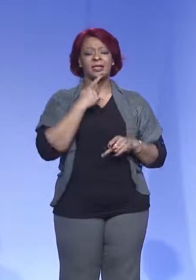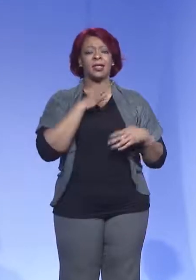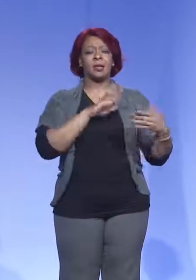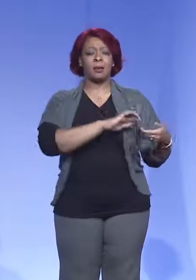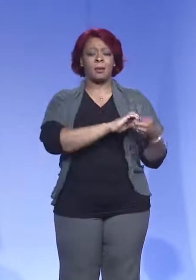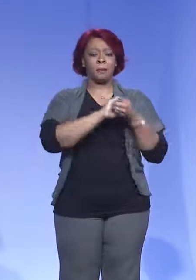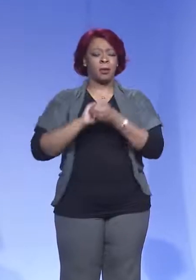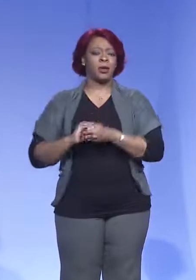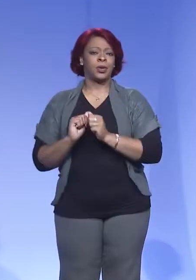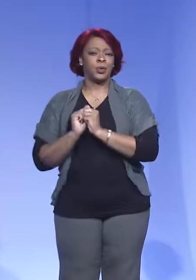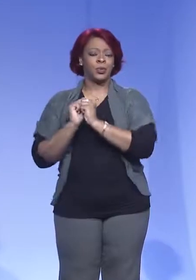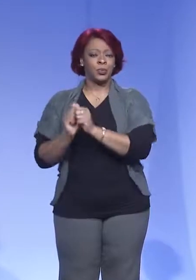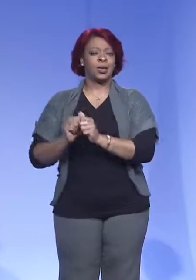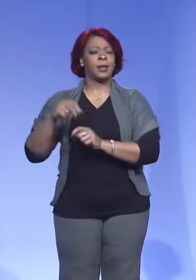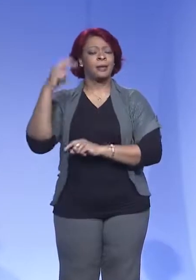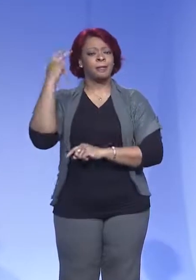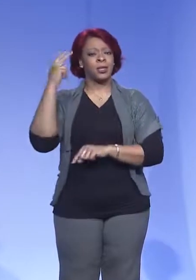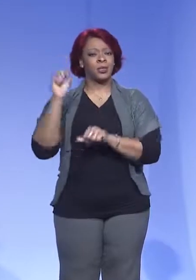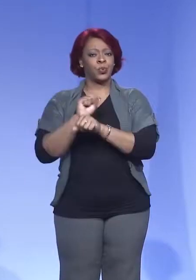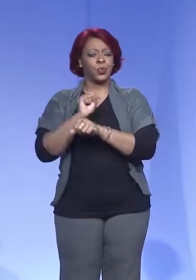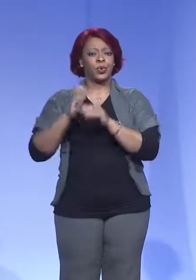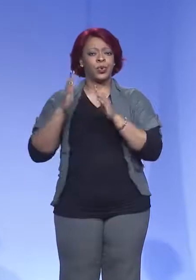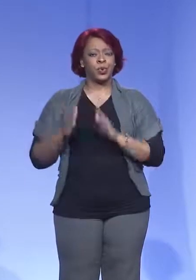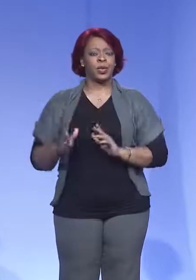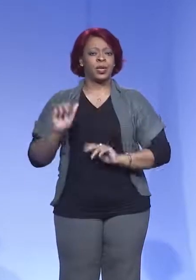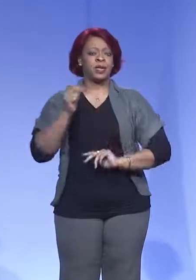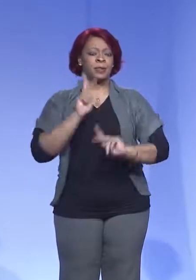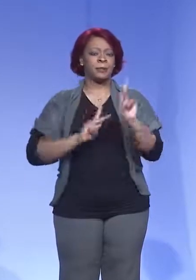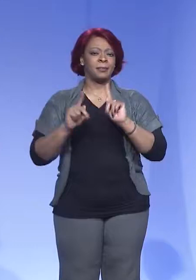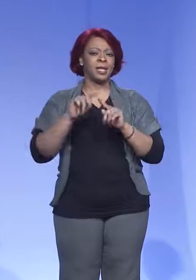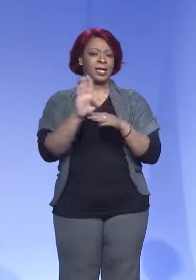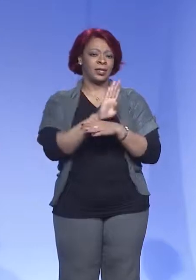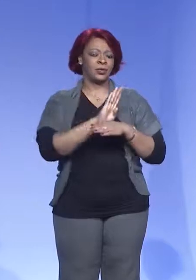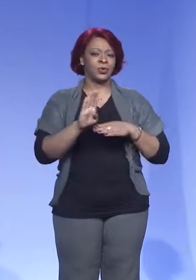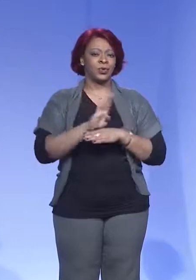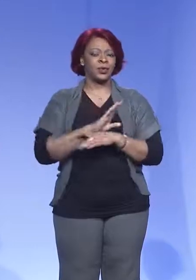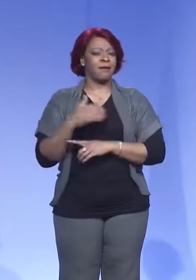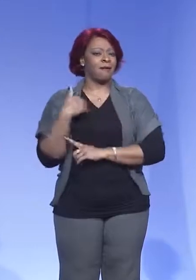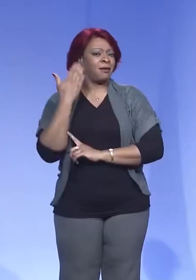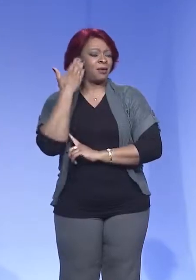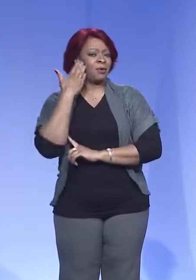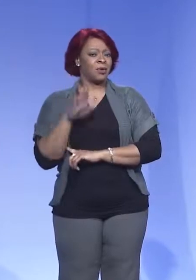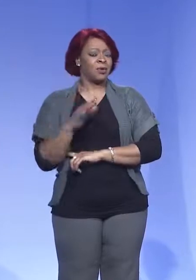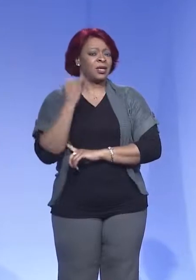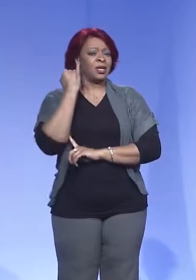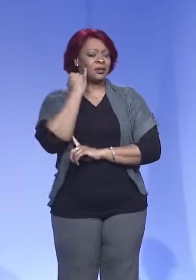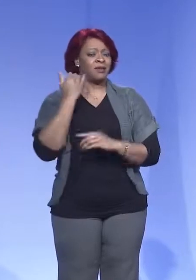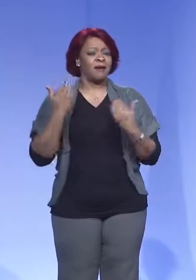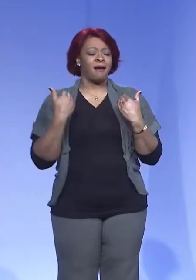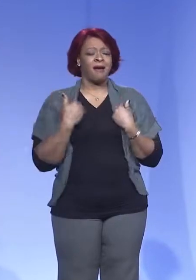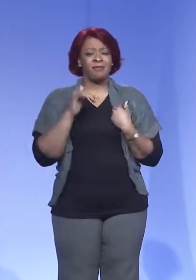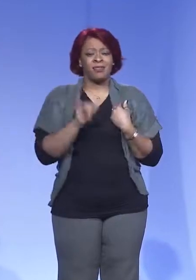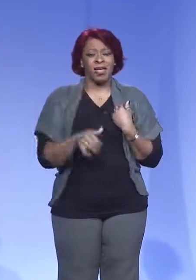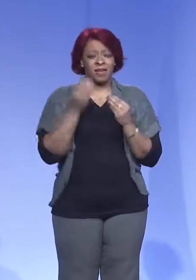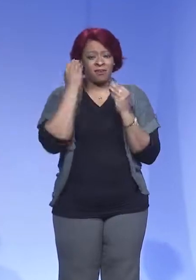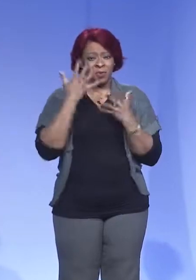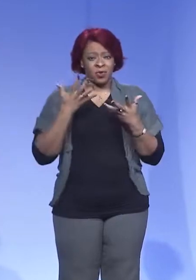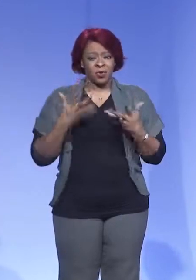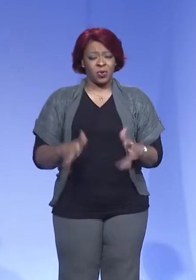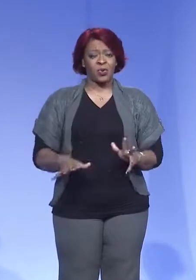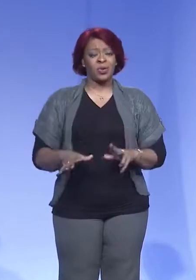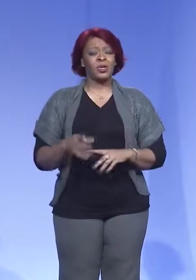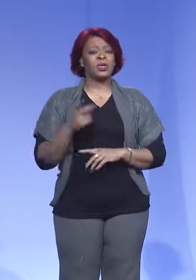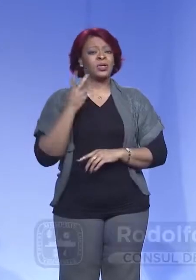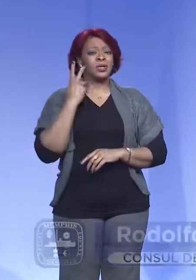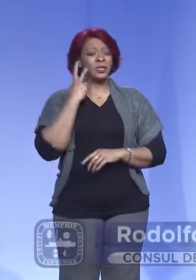importance of the Mexican workers in that particular industry. I don't know if you have this information, but in this industry,